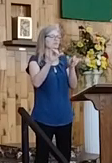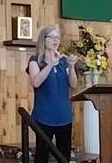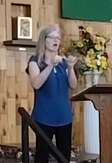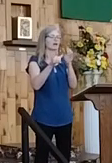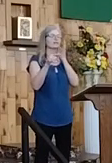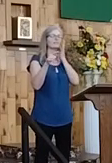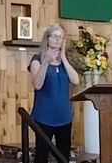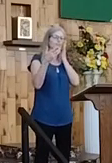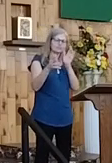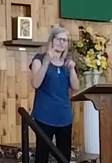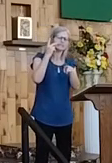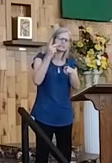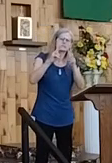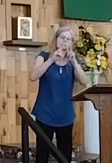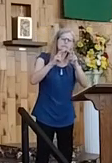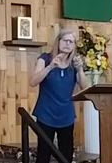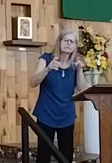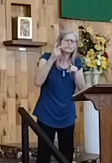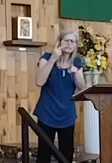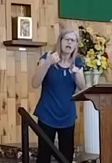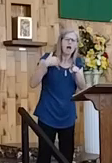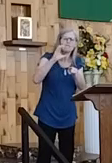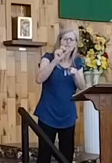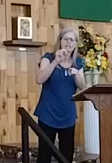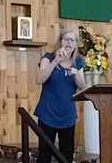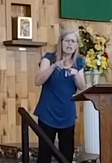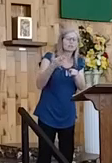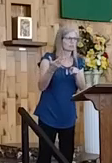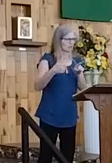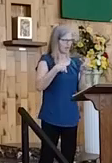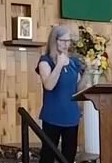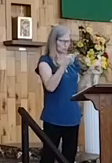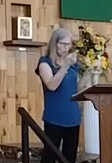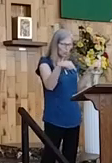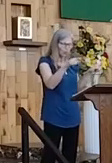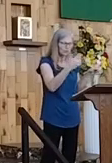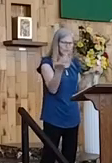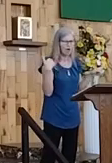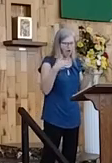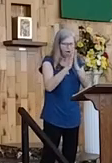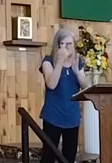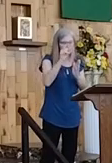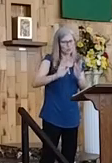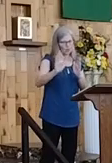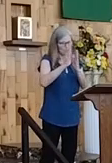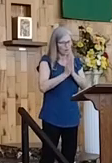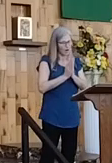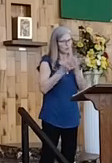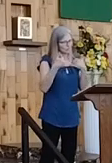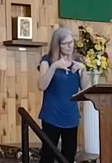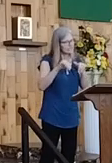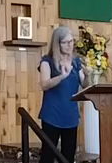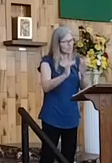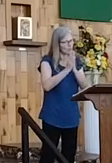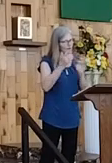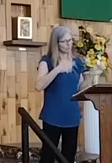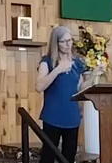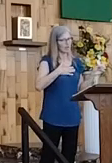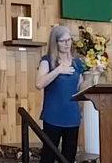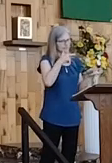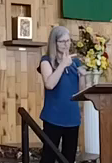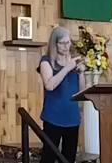can then see if there's any cancer in there, right? I told you that story. I asked for your prayers, and we're still praying for her all